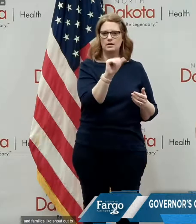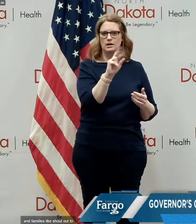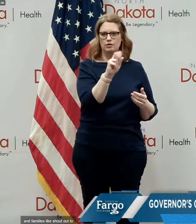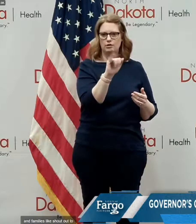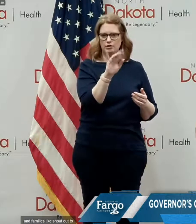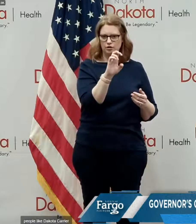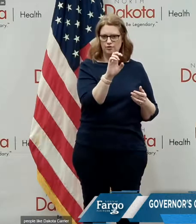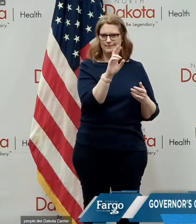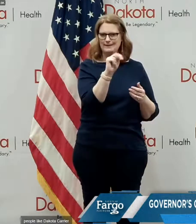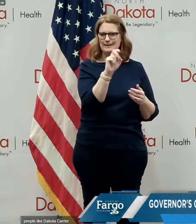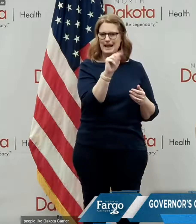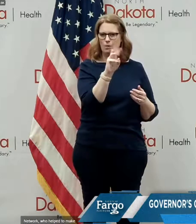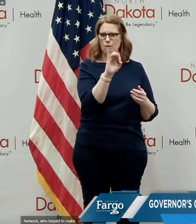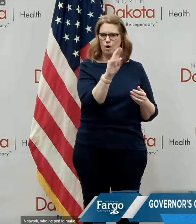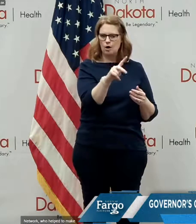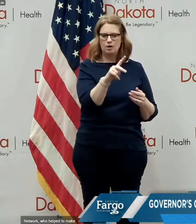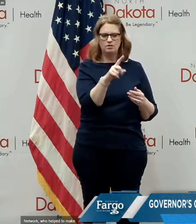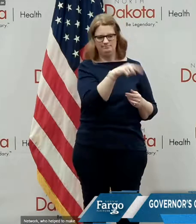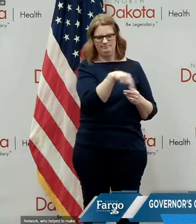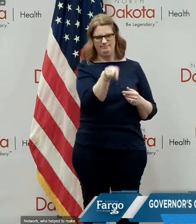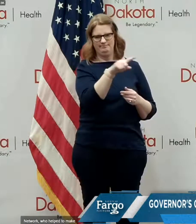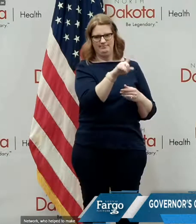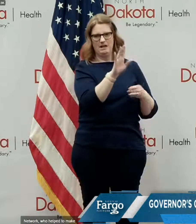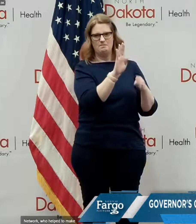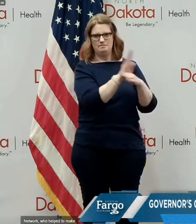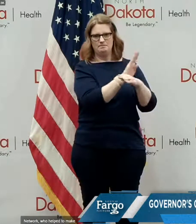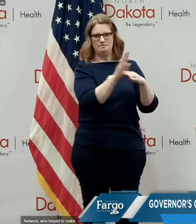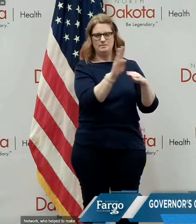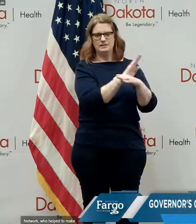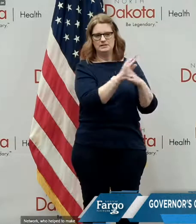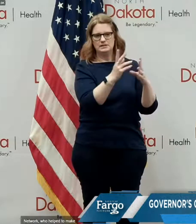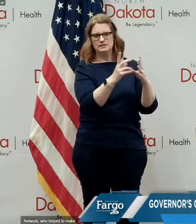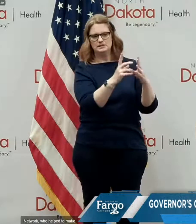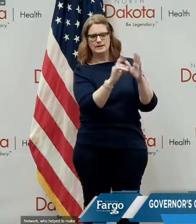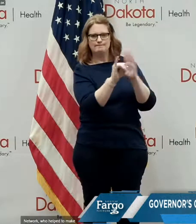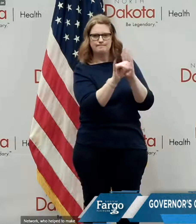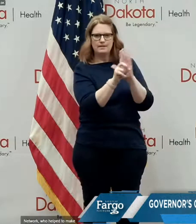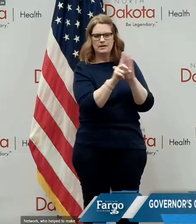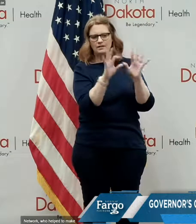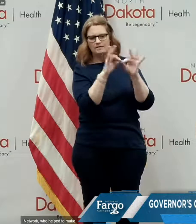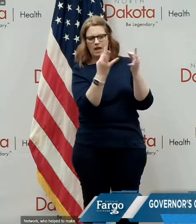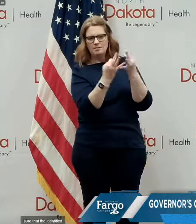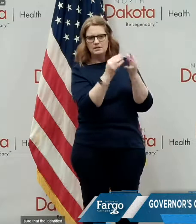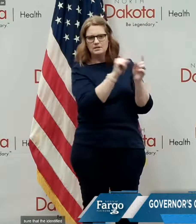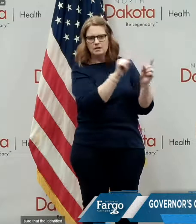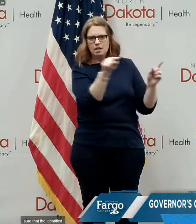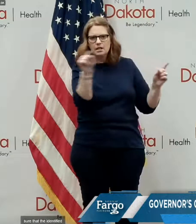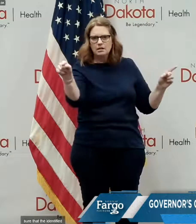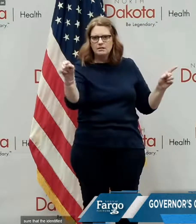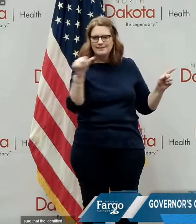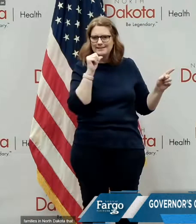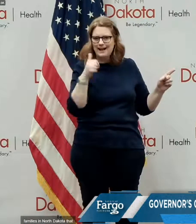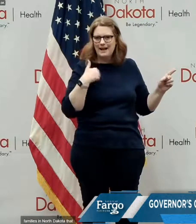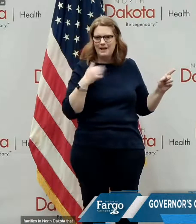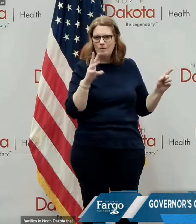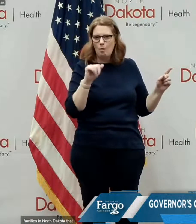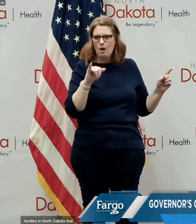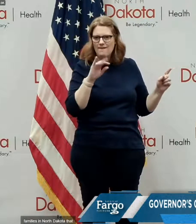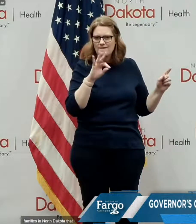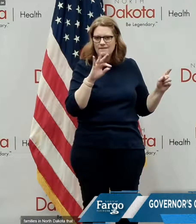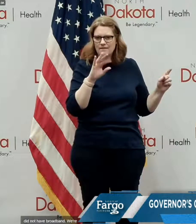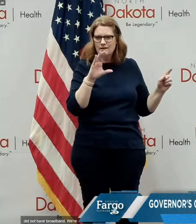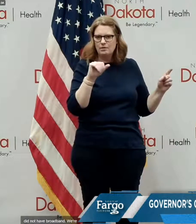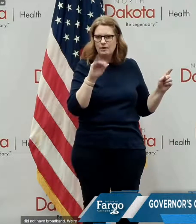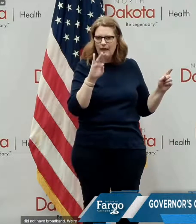make sure that the identified families in North Dakota that did not have broadband were able to get free